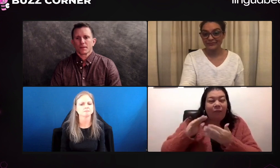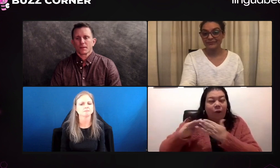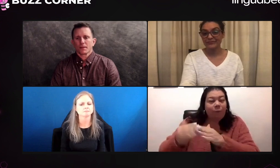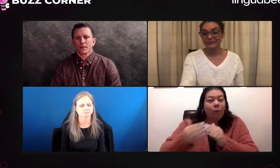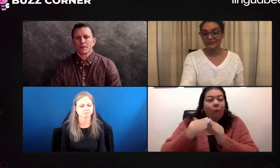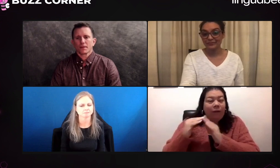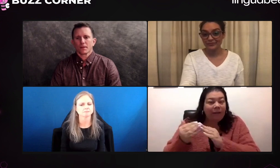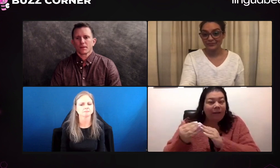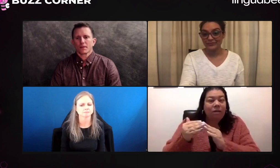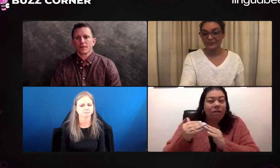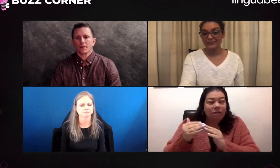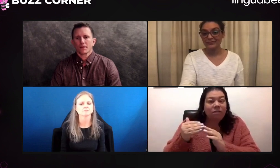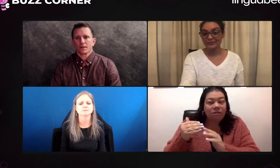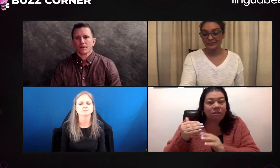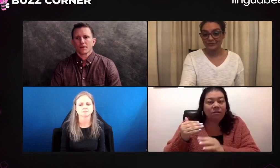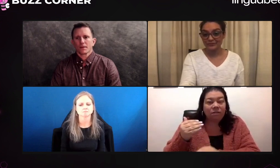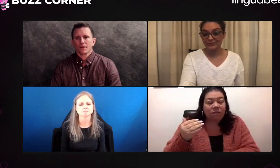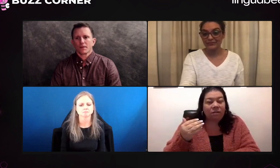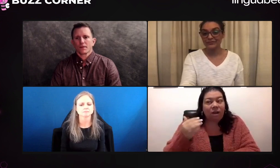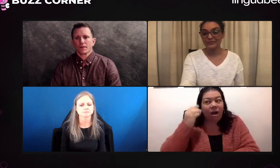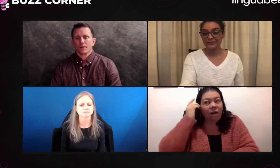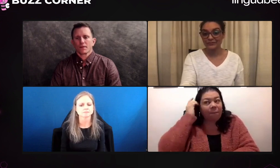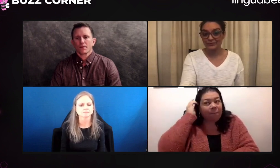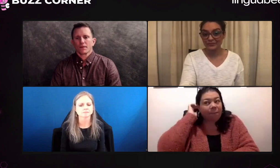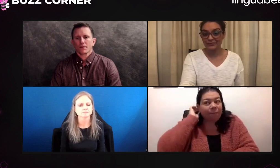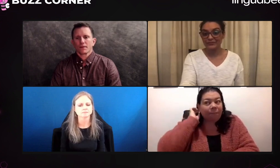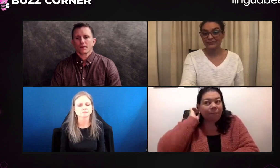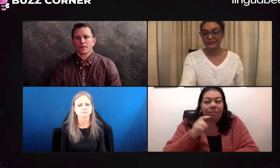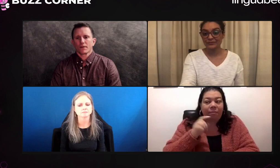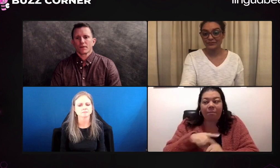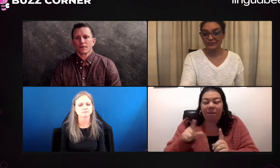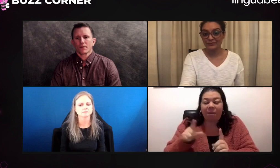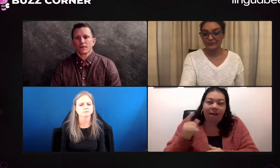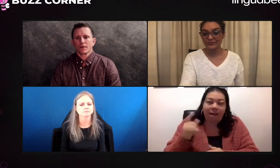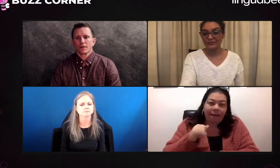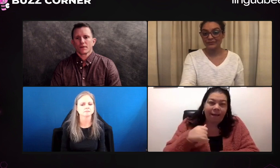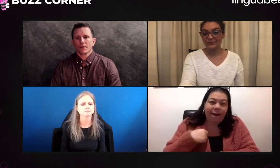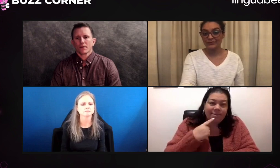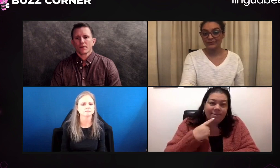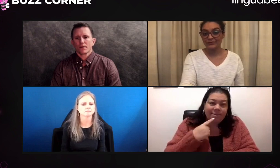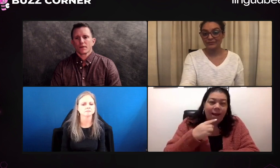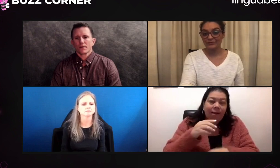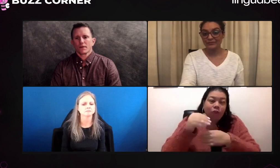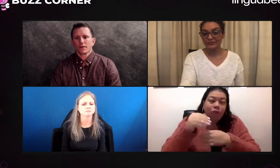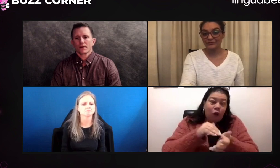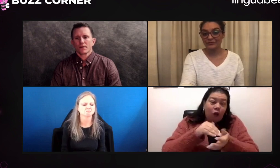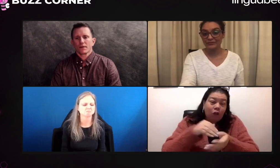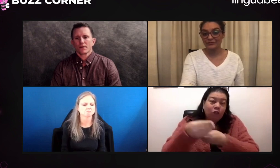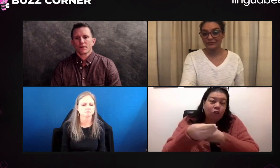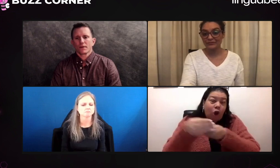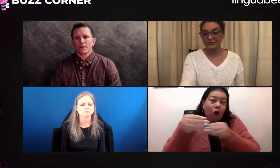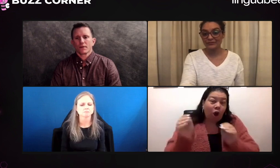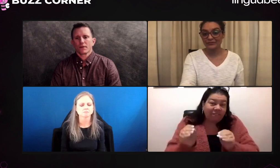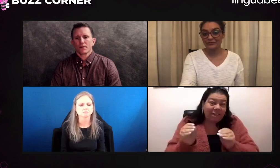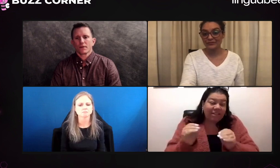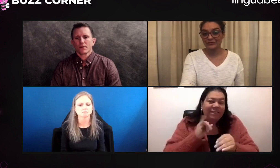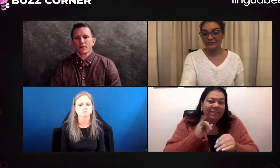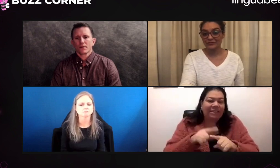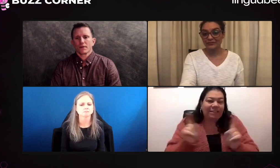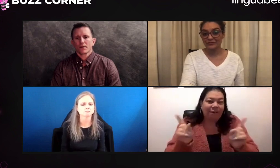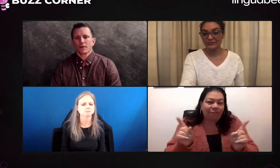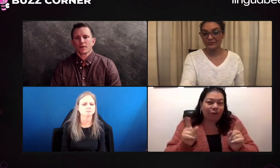But you just want to make sure that the deaf community or the deaf person and the interpreter has that